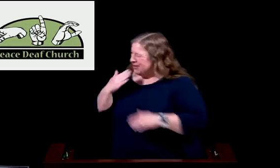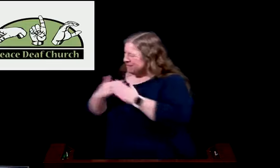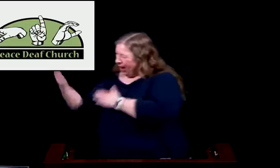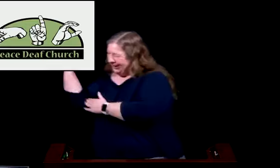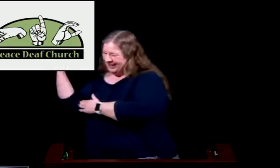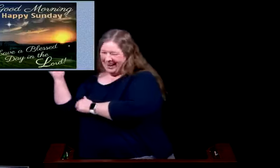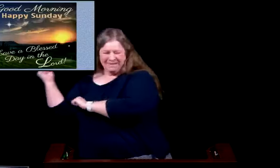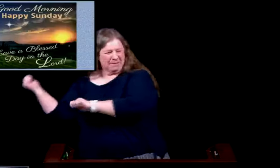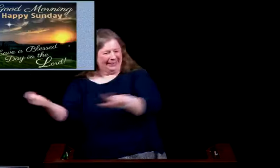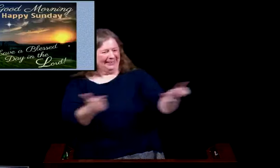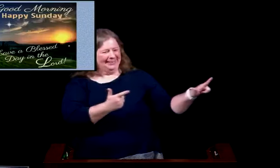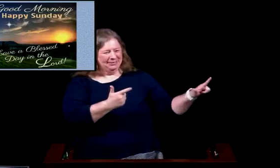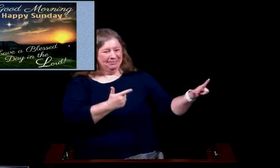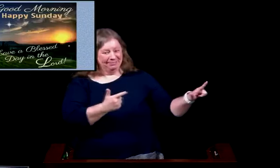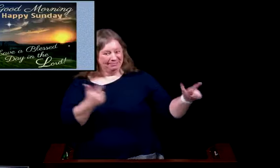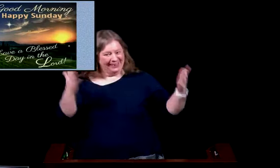Good morning, everyone.